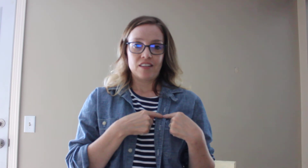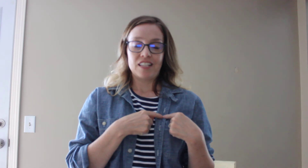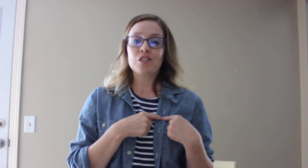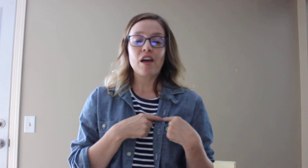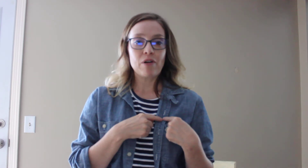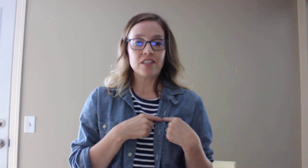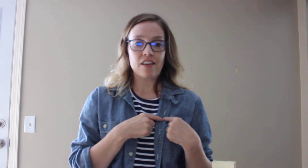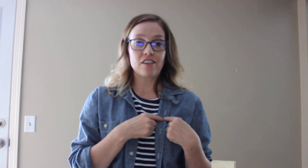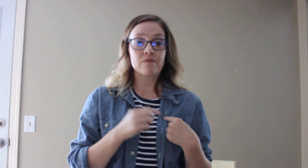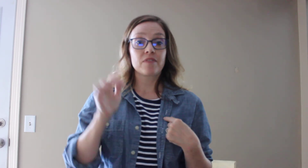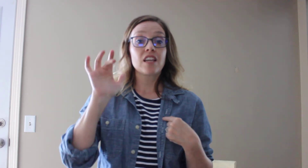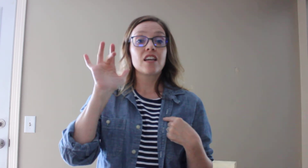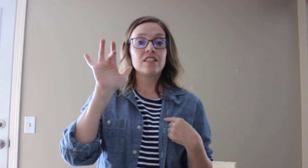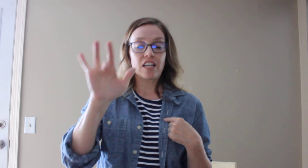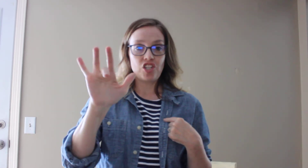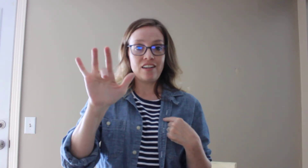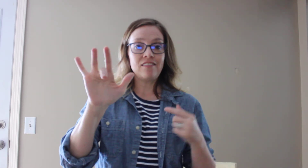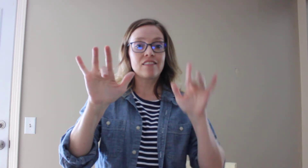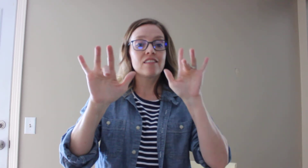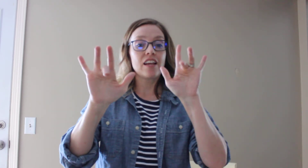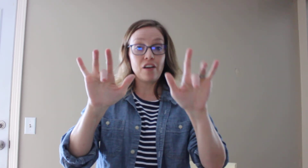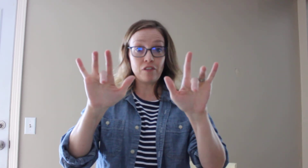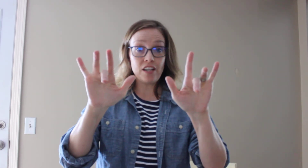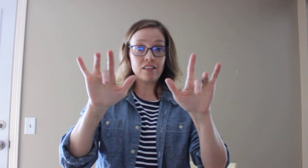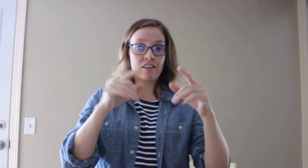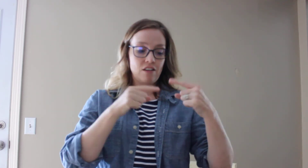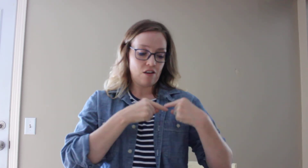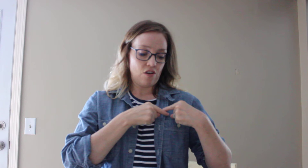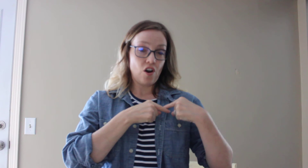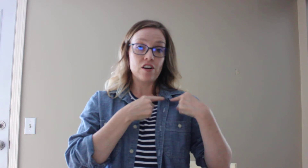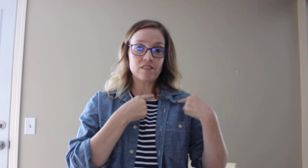Let's do that part together. Touching every heart.